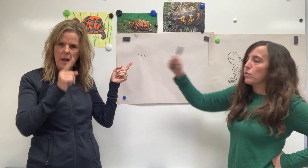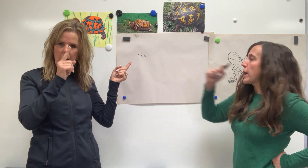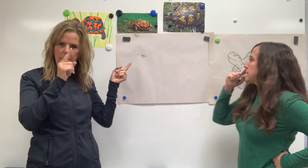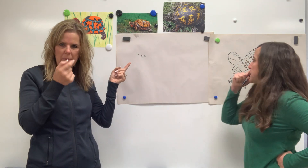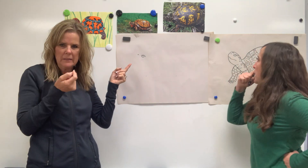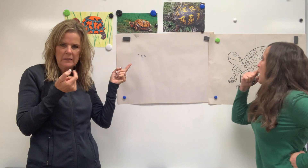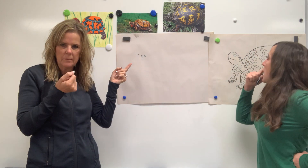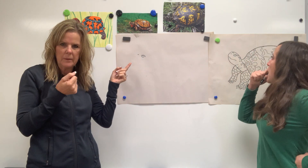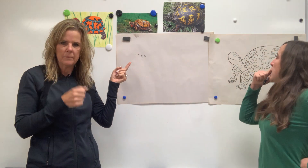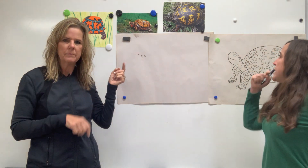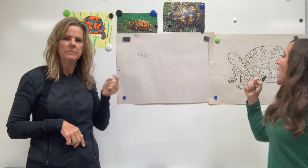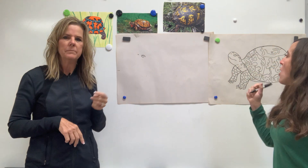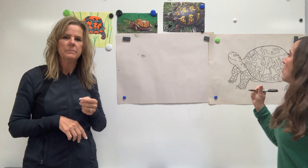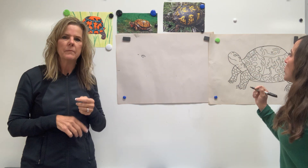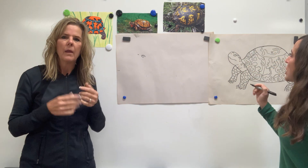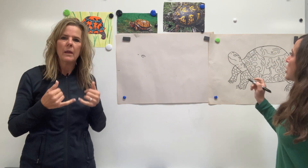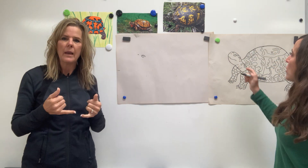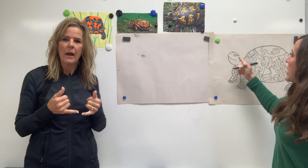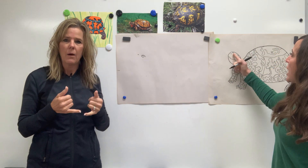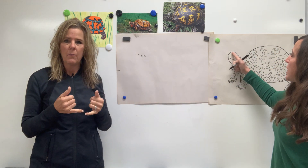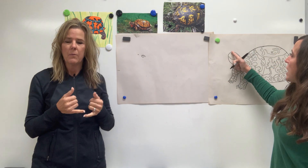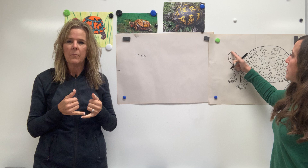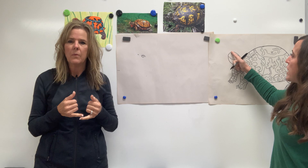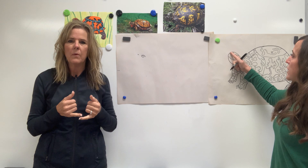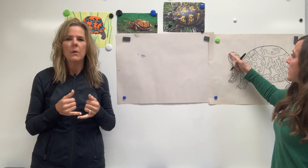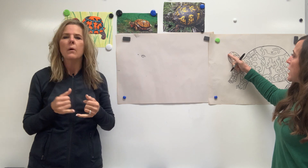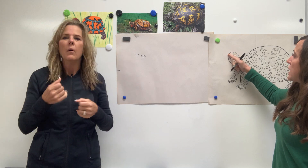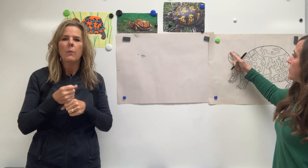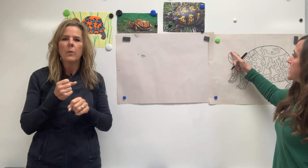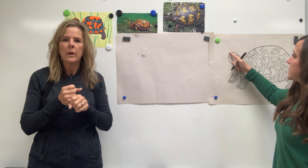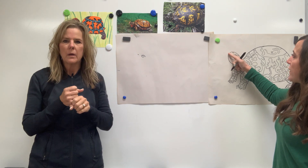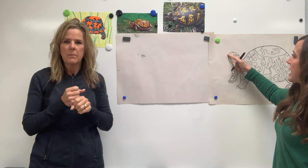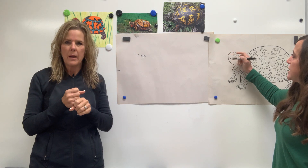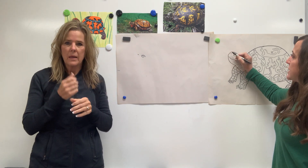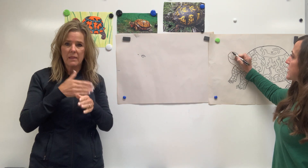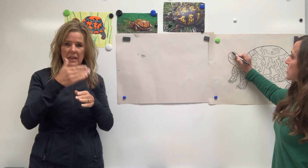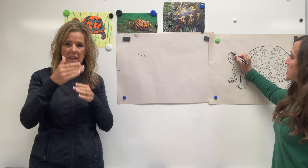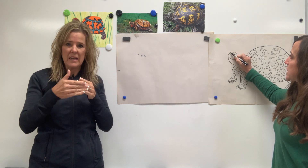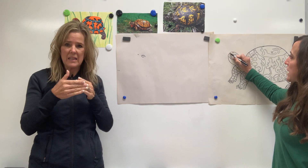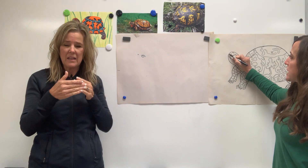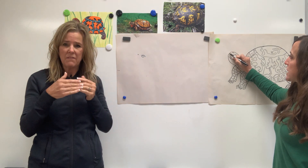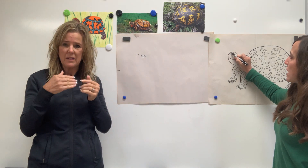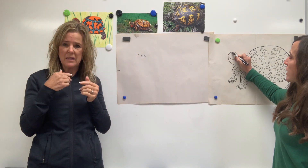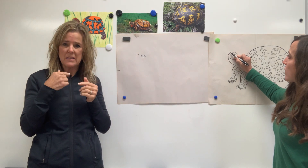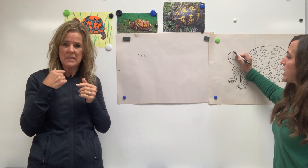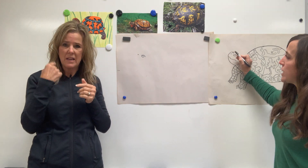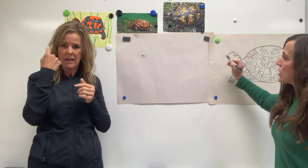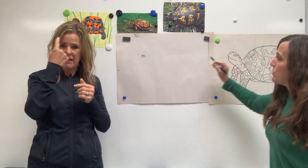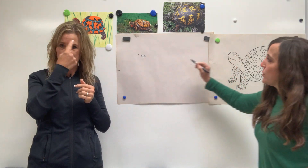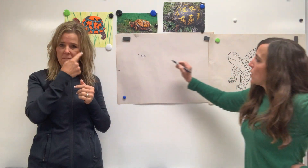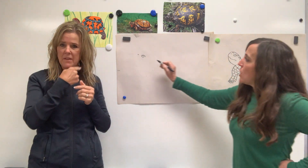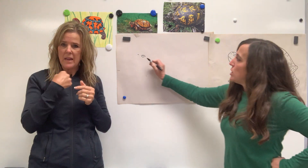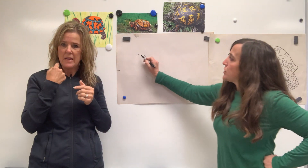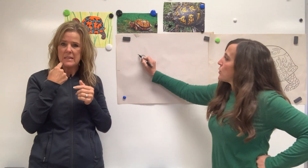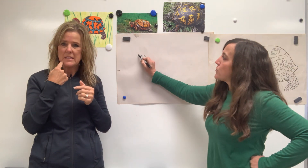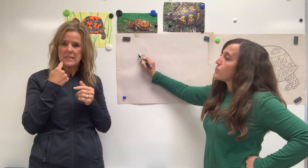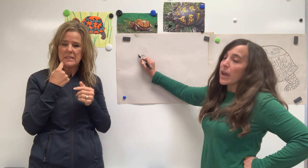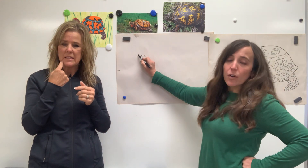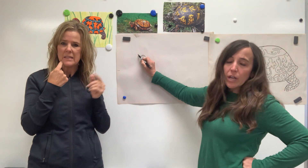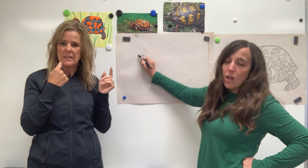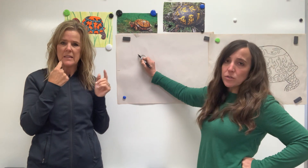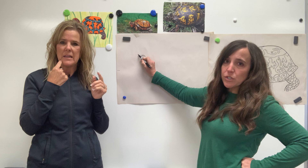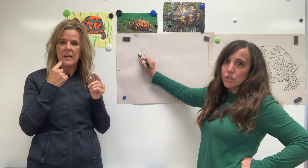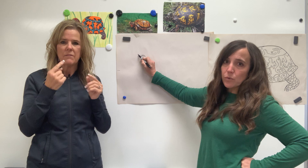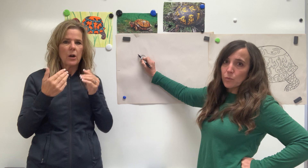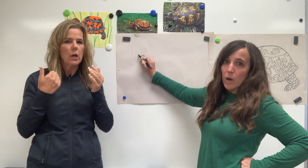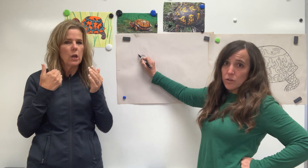just a little ways. Now, we're gonna go ahead and make the end of his face, this little slanted line right here. So